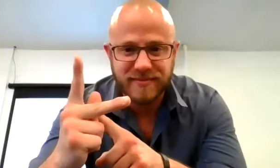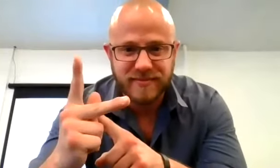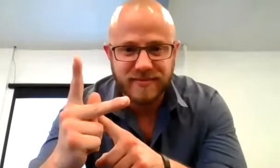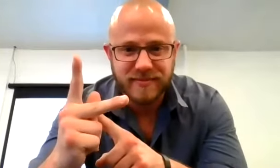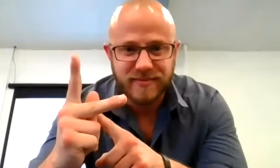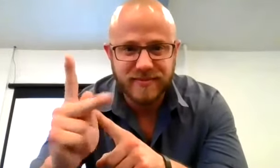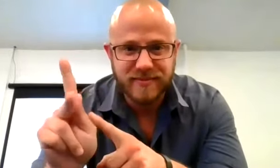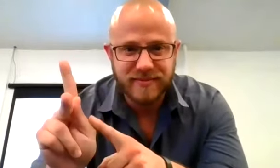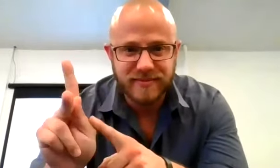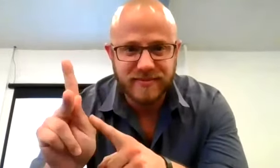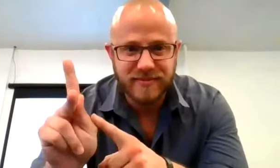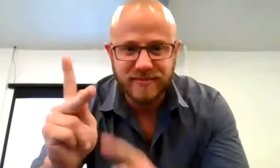See?